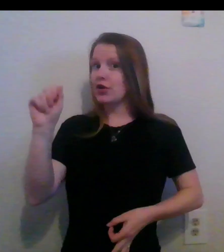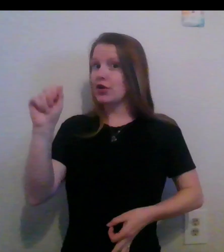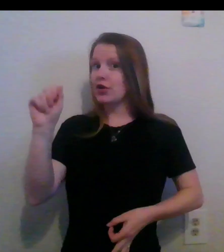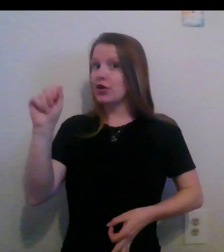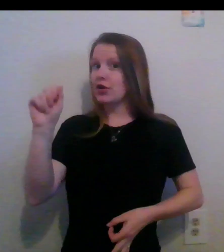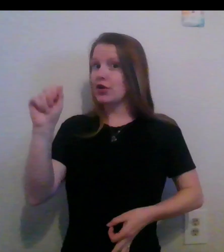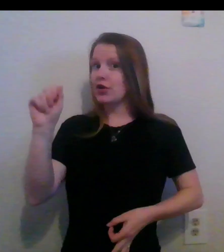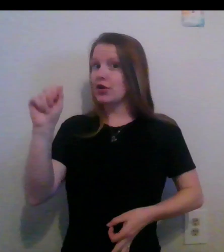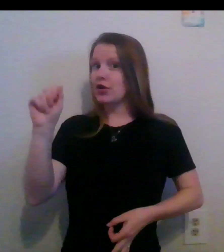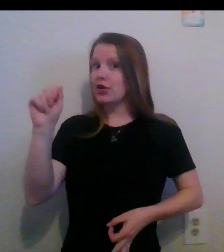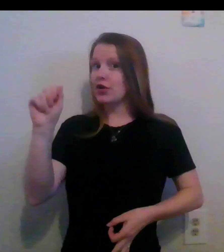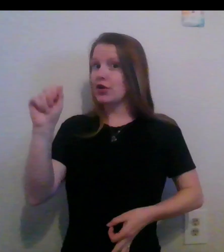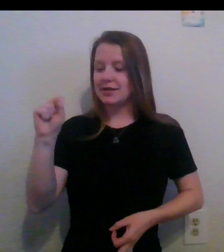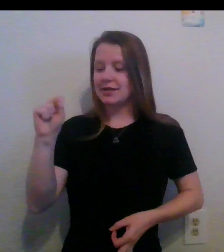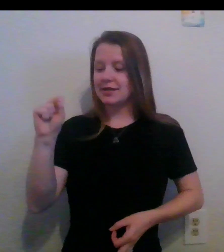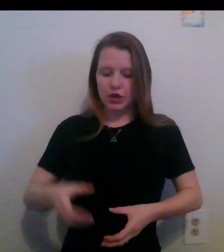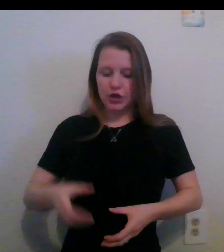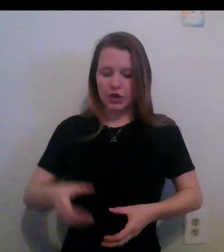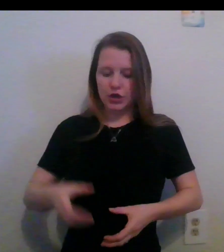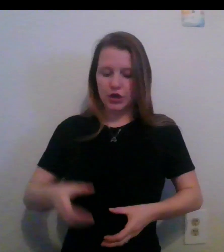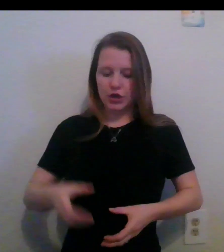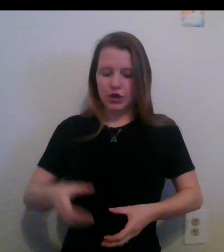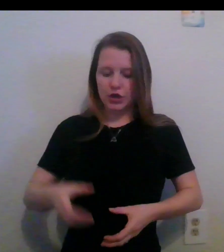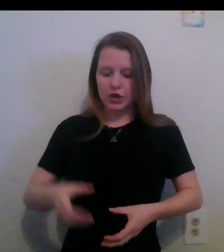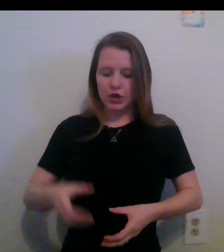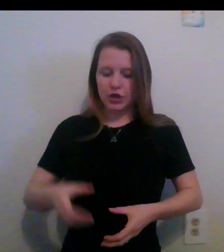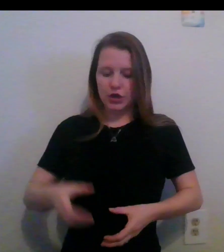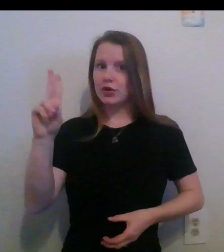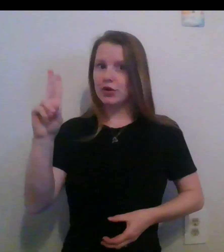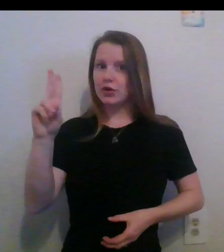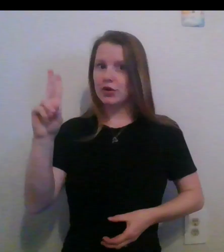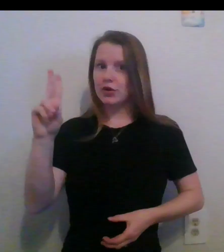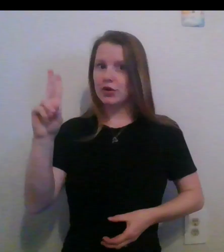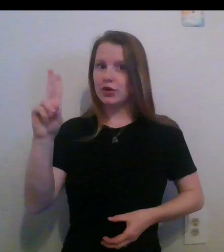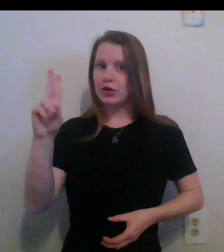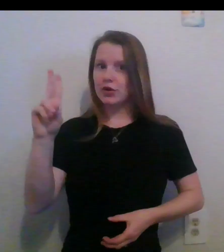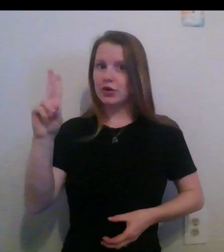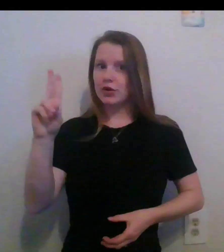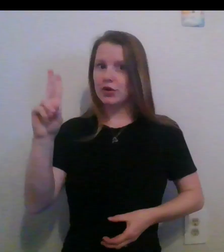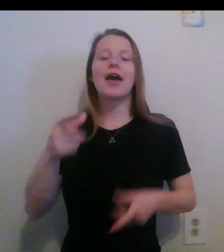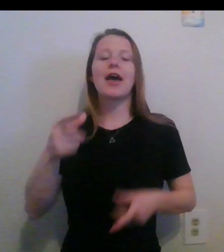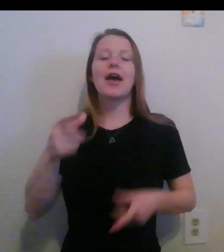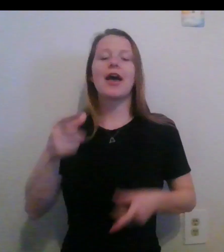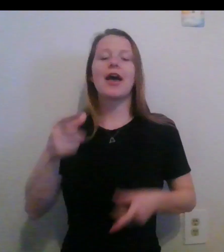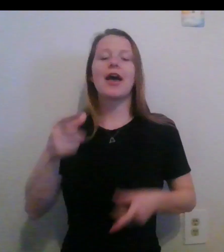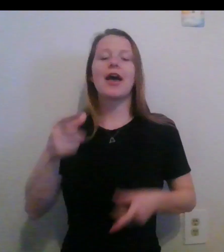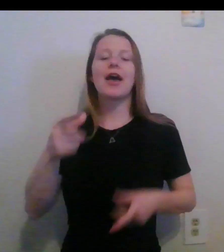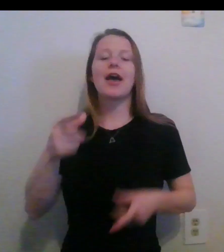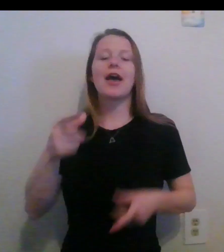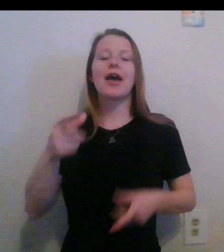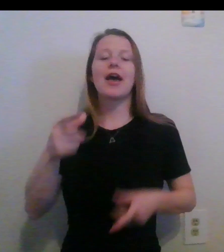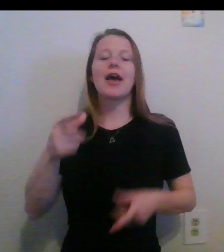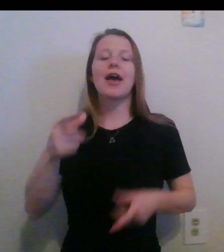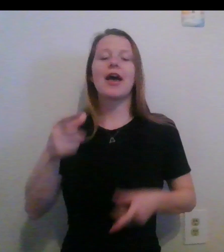producing hormones, which are chemicals inside you that regulate how you feel emotionally and physically.